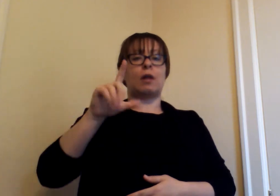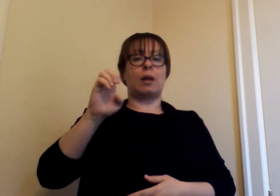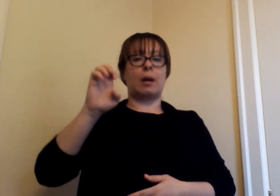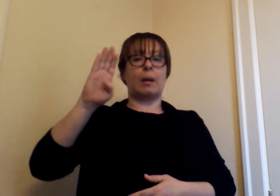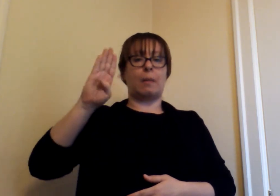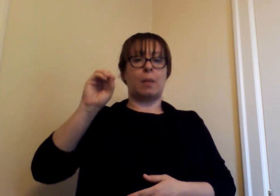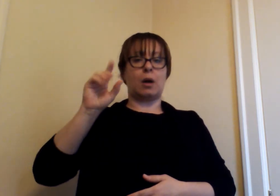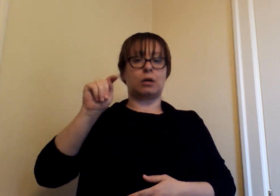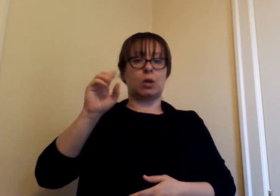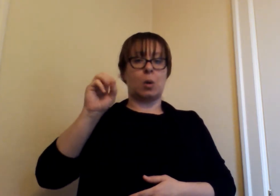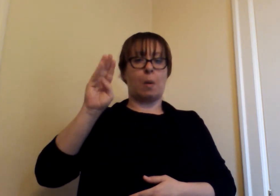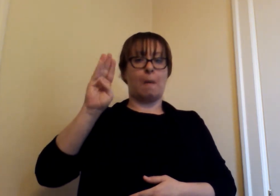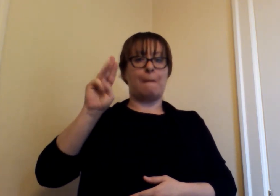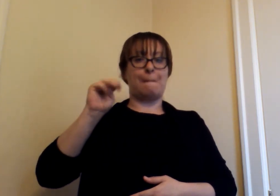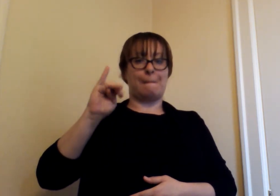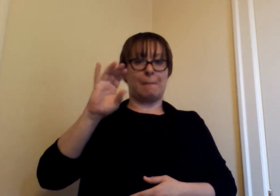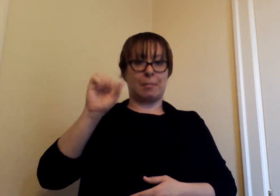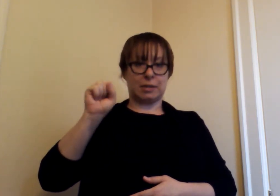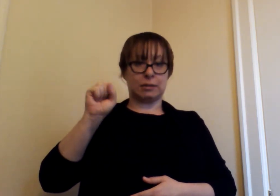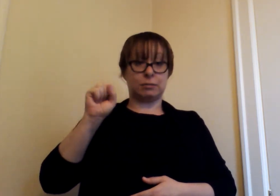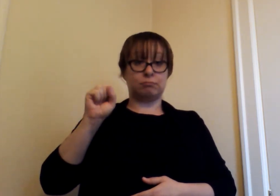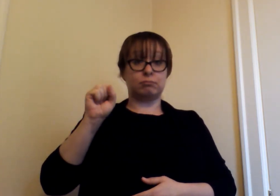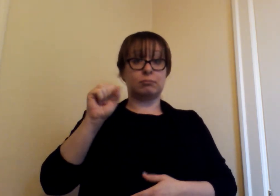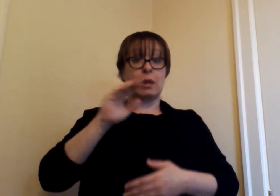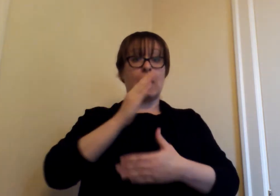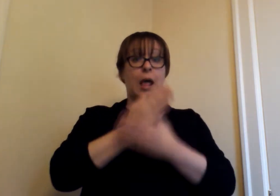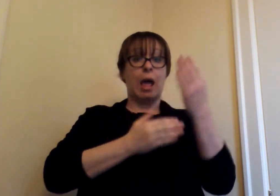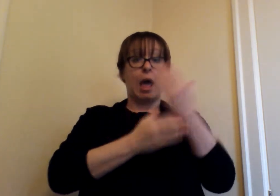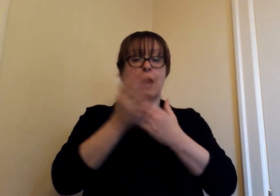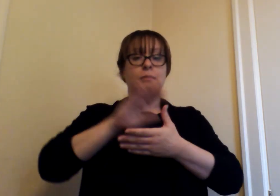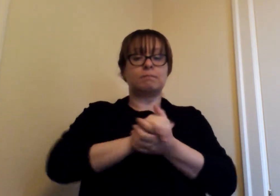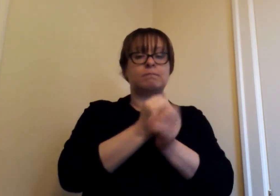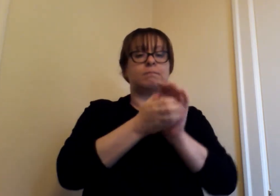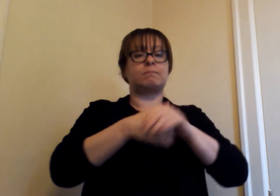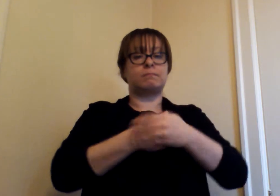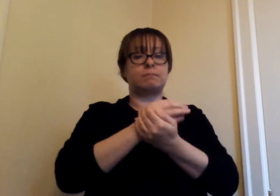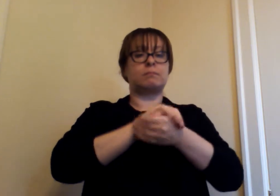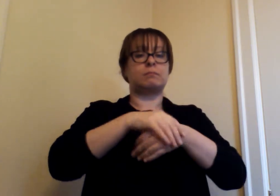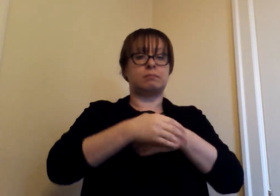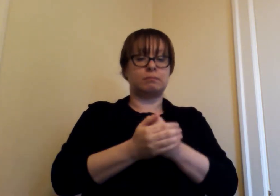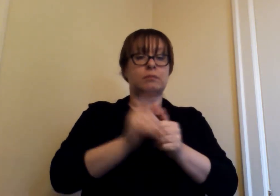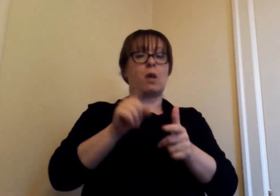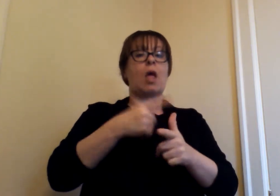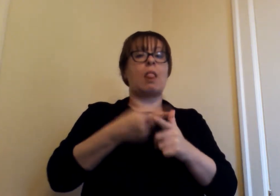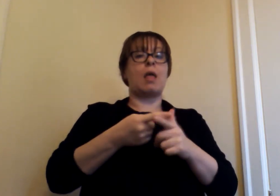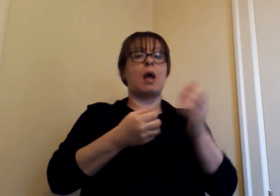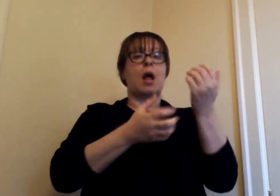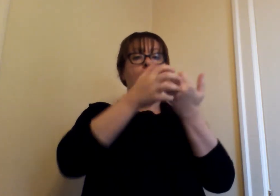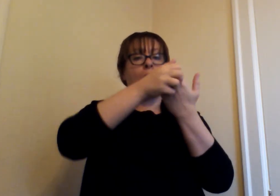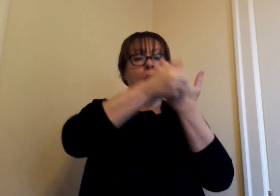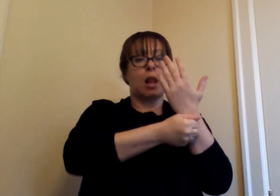of gloves before proceeding. Make sure alcohol prep pads, gauze, tape, the correct gauge needles, and